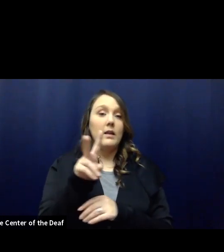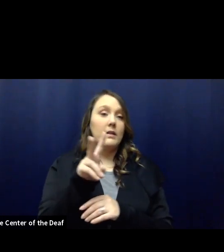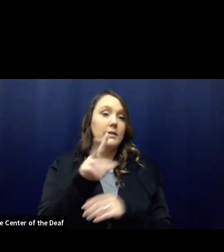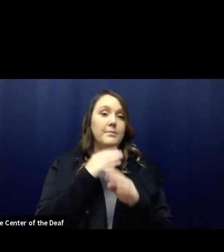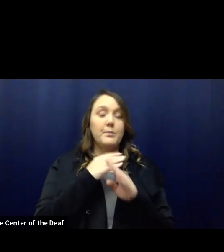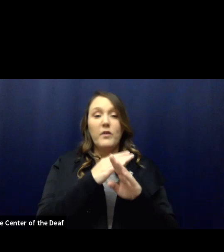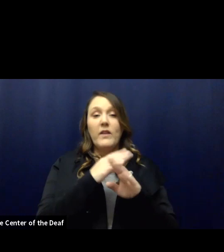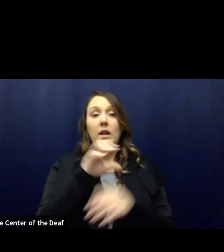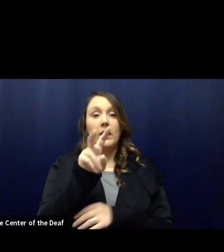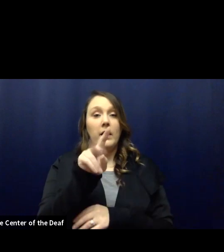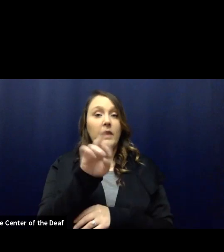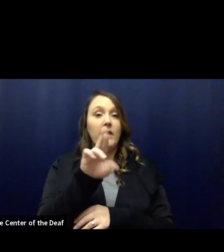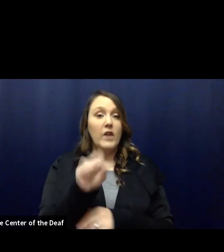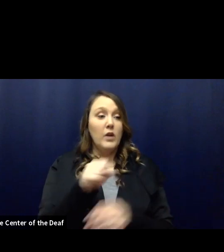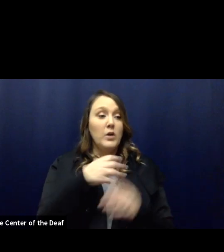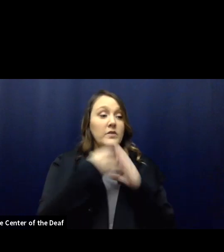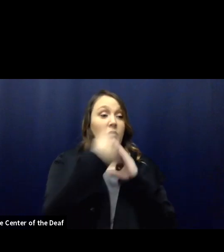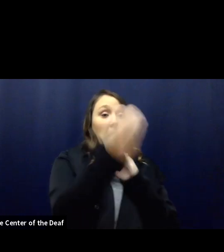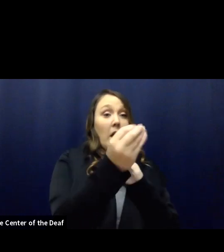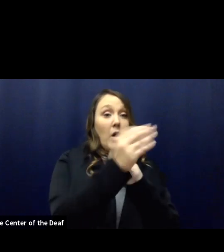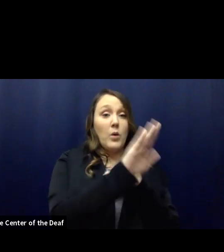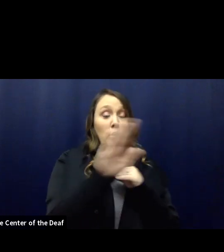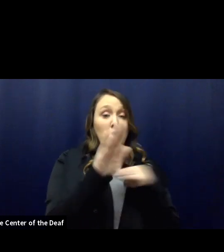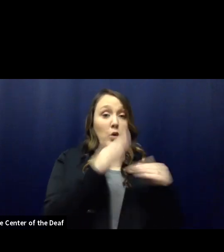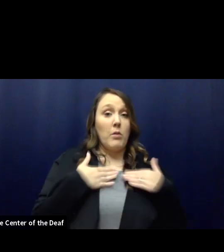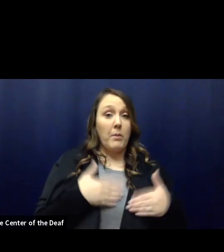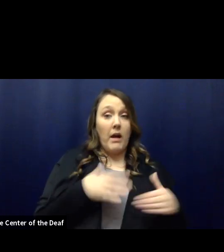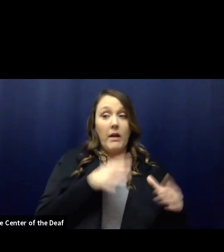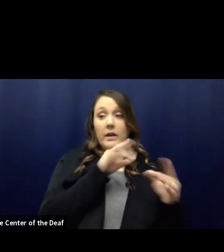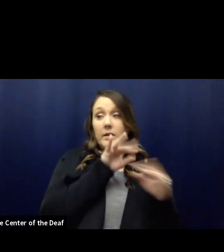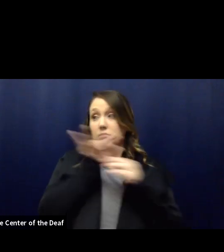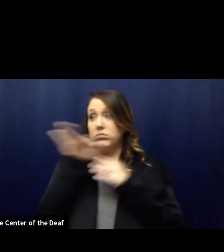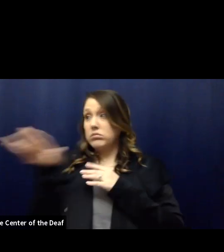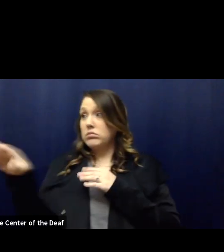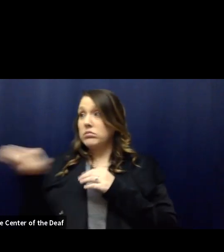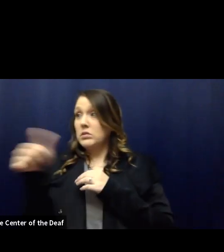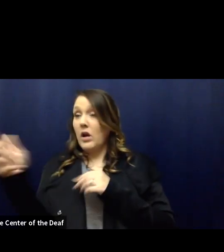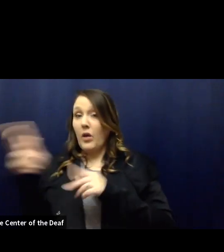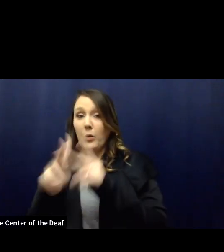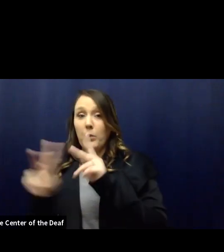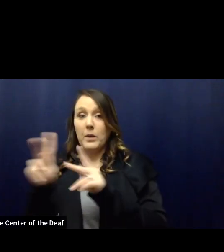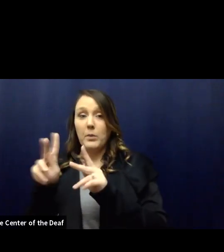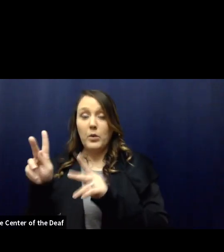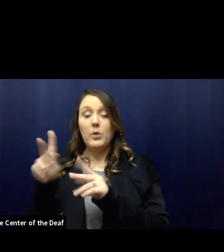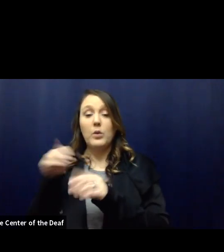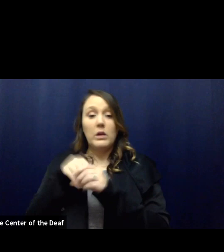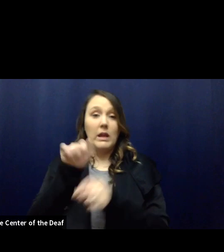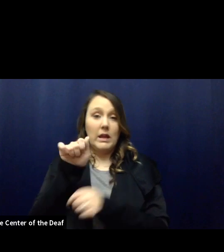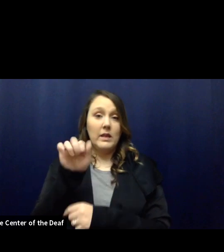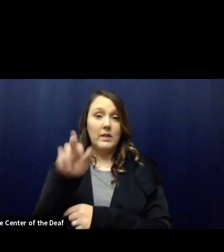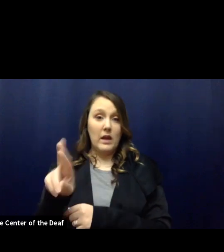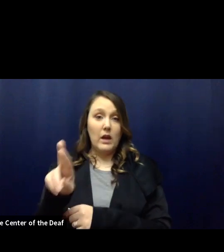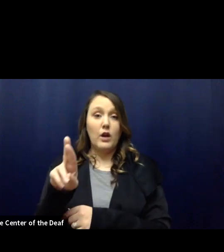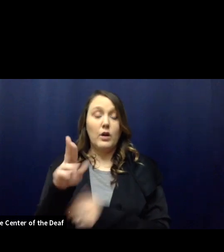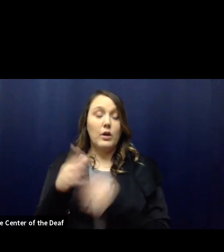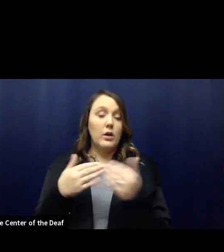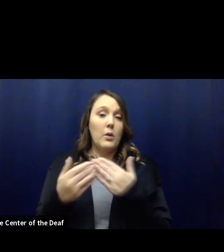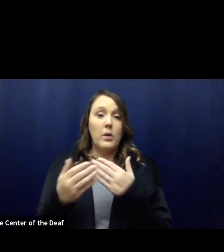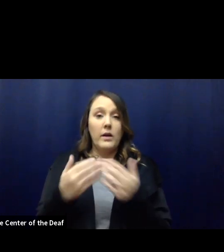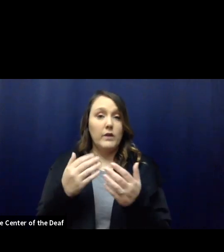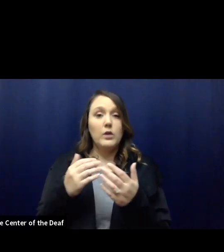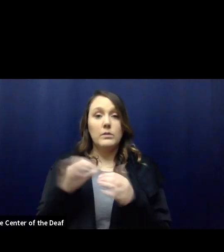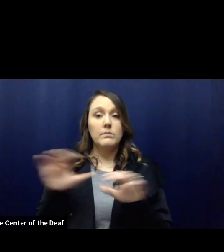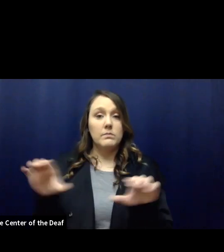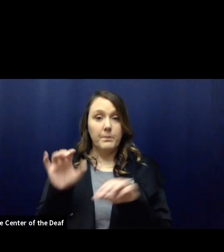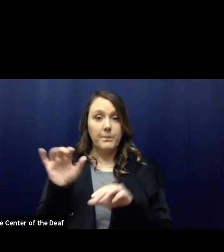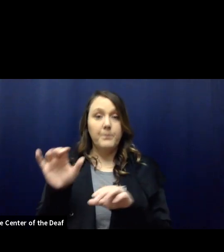your body and getting out into others via the air or via droplets, or whichever way that it ends up being. So we want to